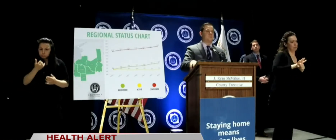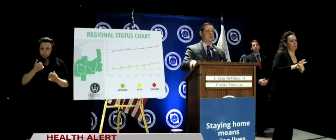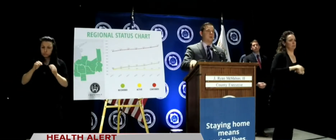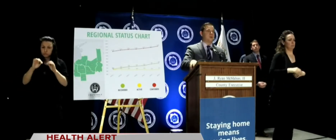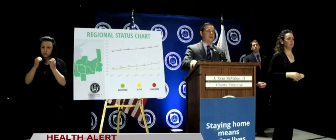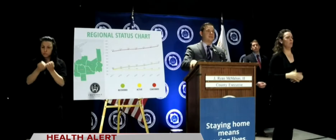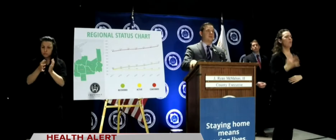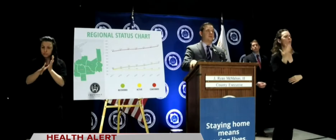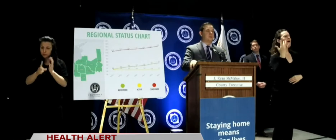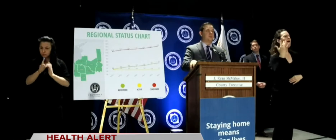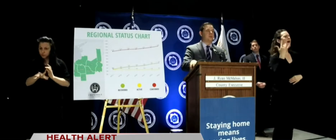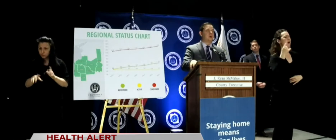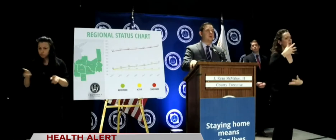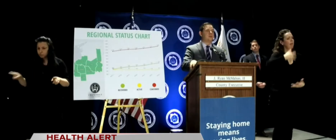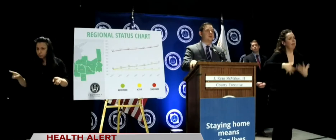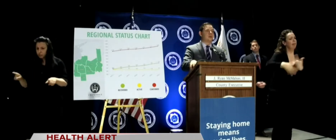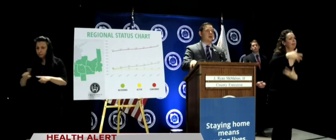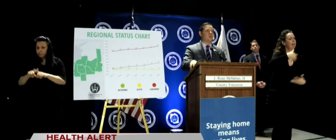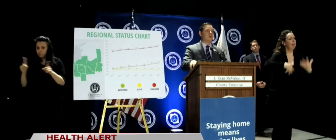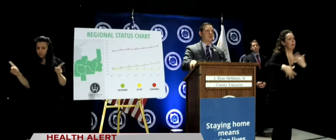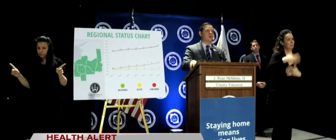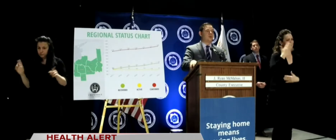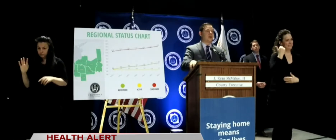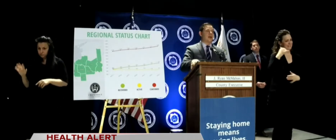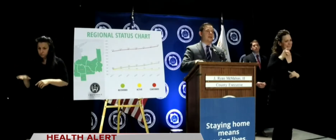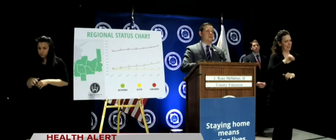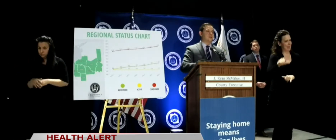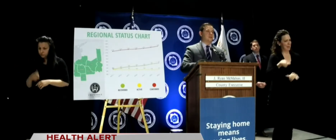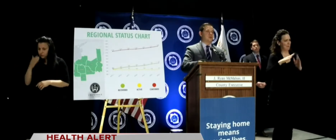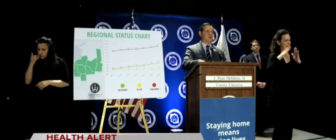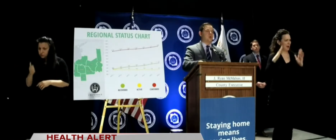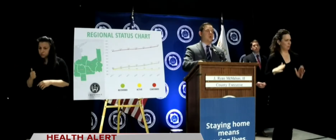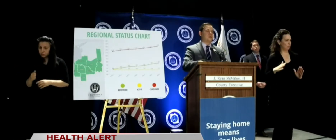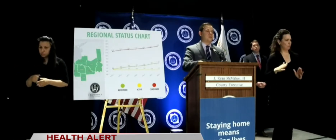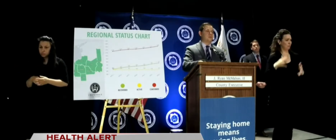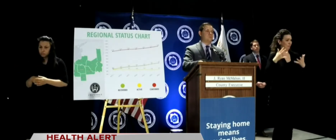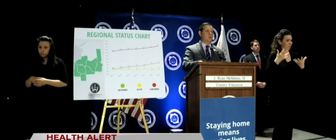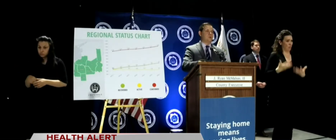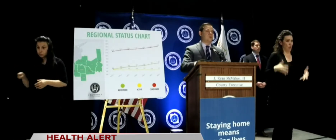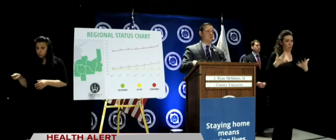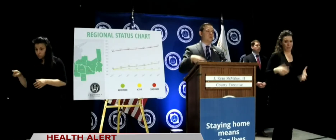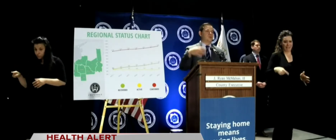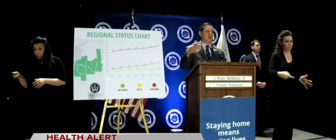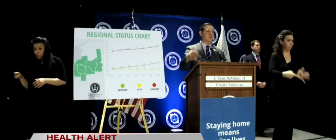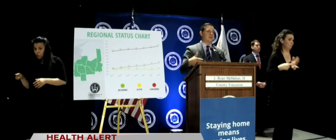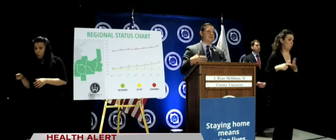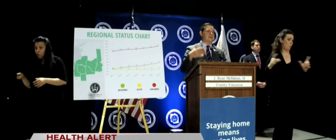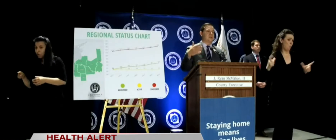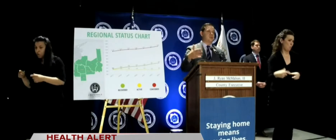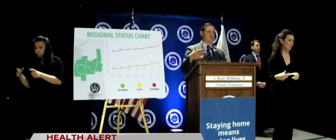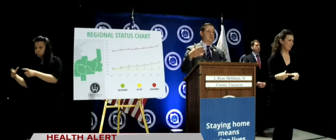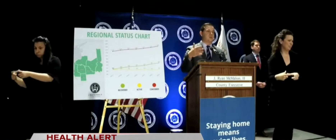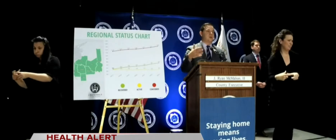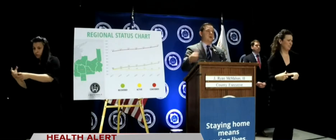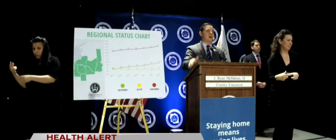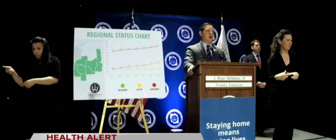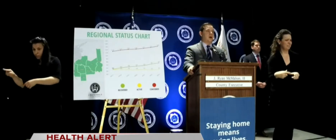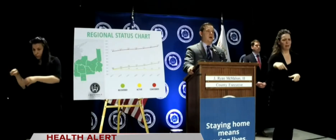different? That's different because we have already had these individuals in quarantine. We don't need to restart